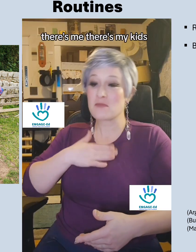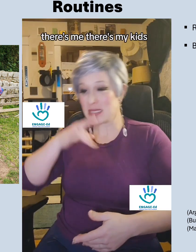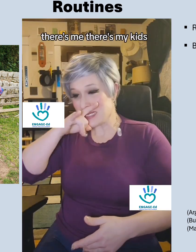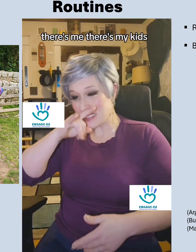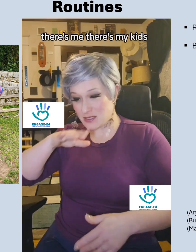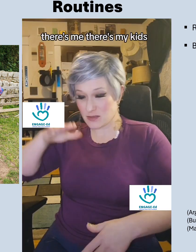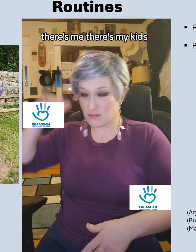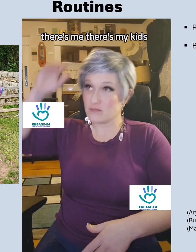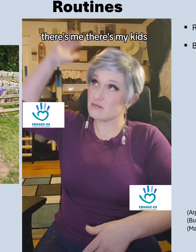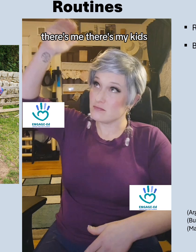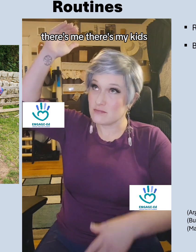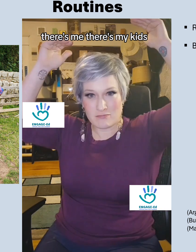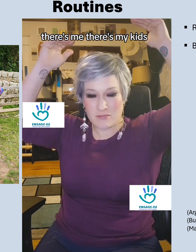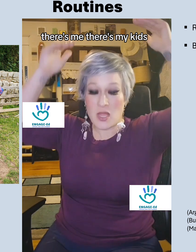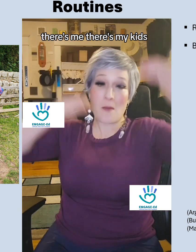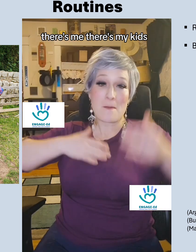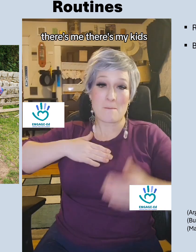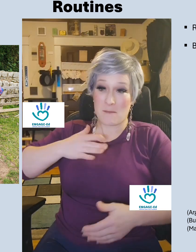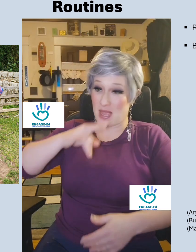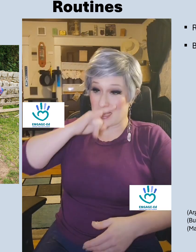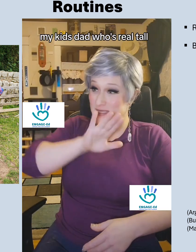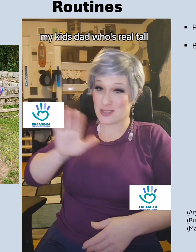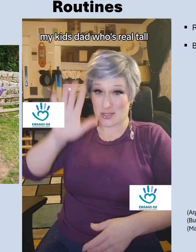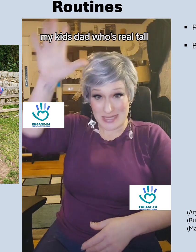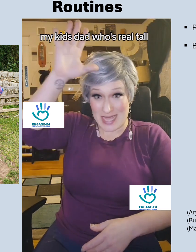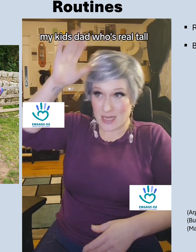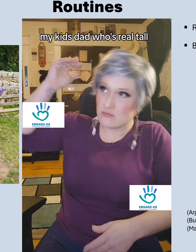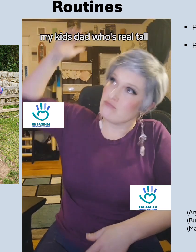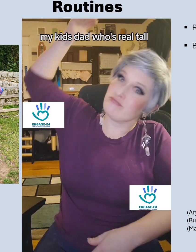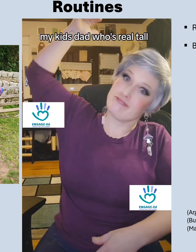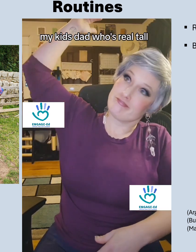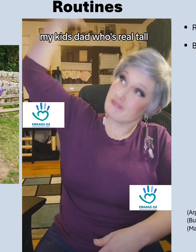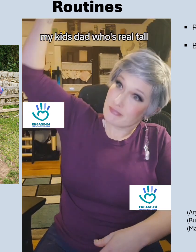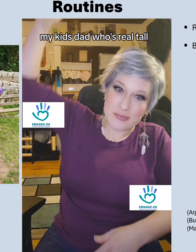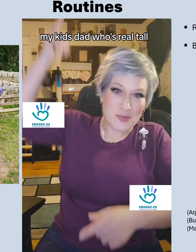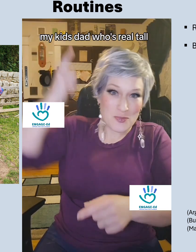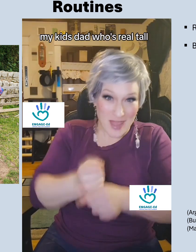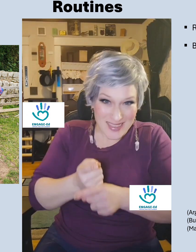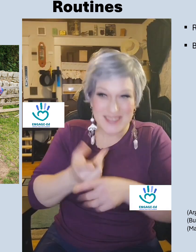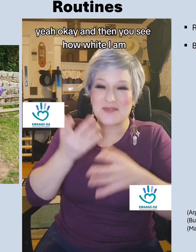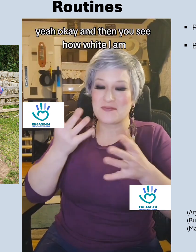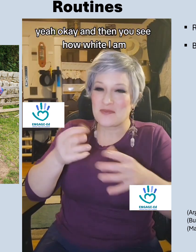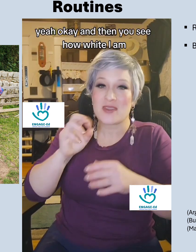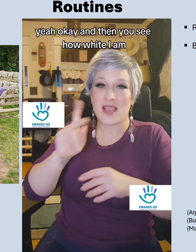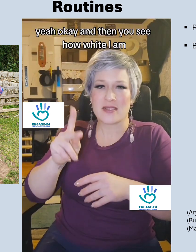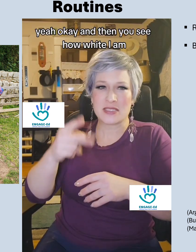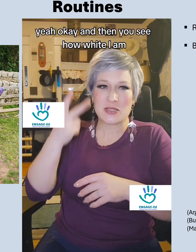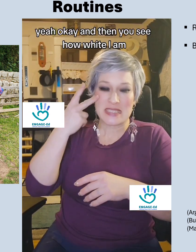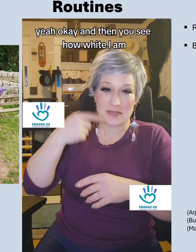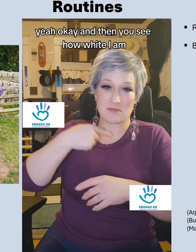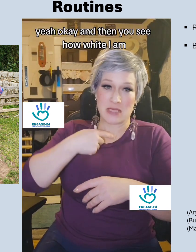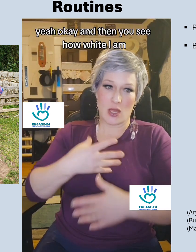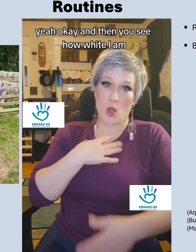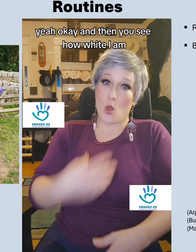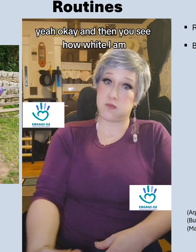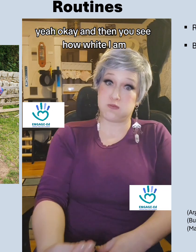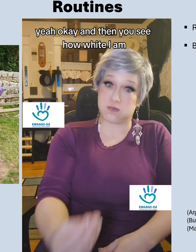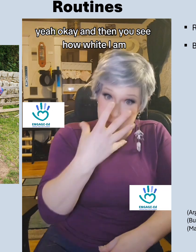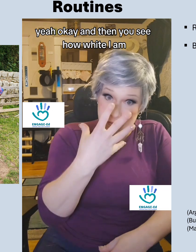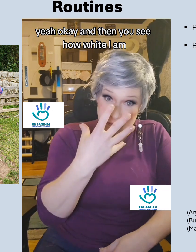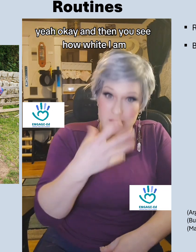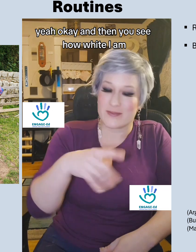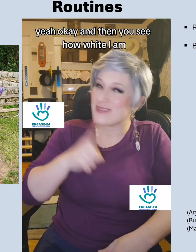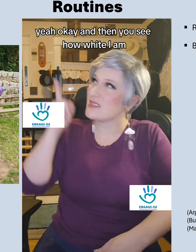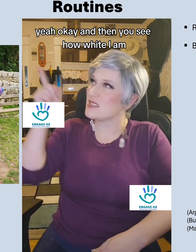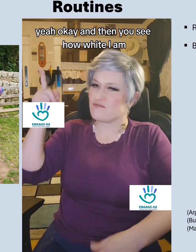There's me, there's my kid's dad, who's real tall. Yeah? Okay. And then you see